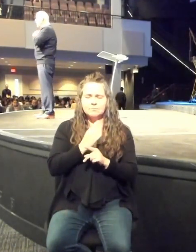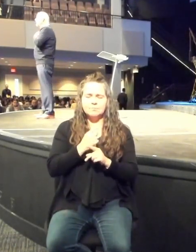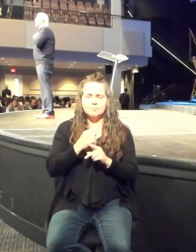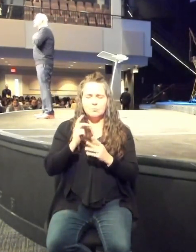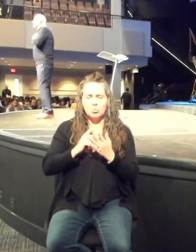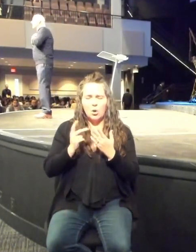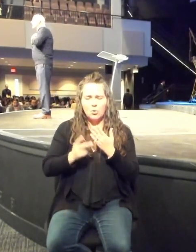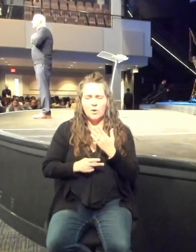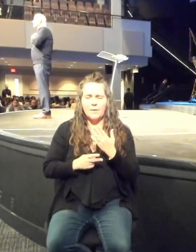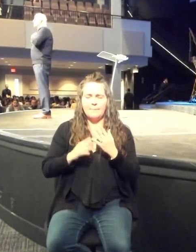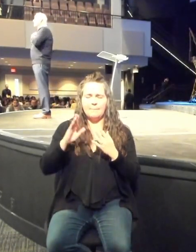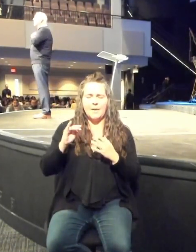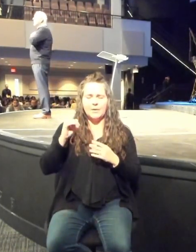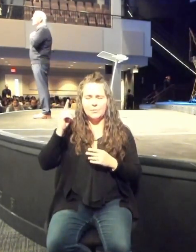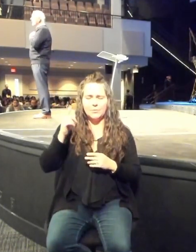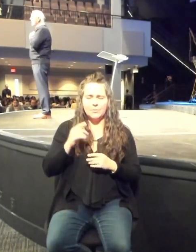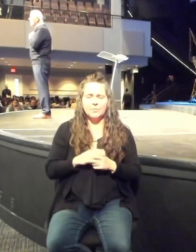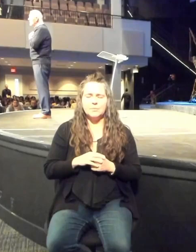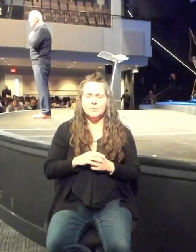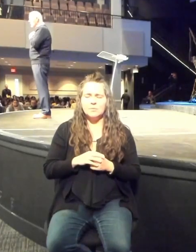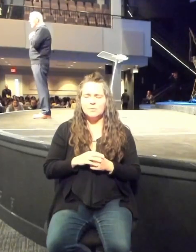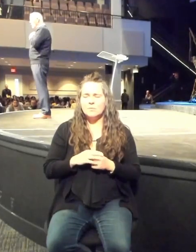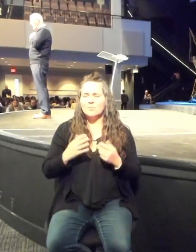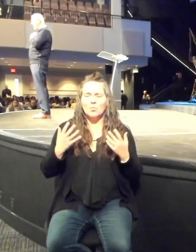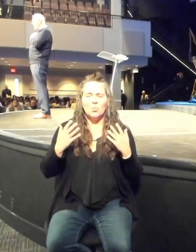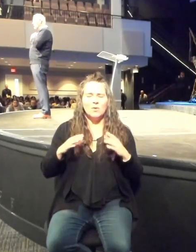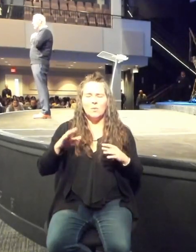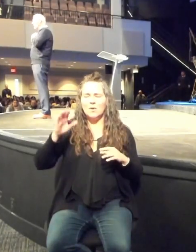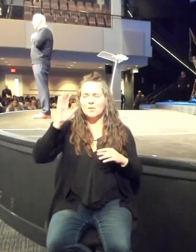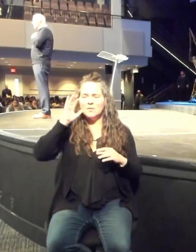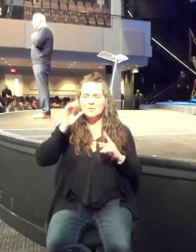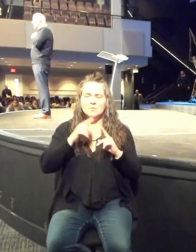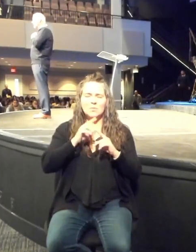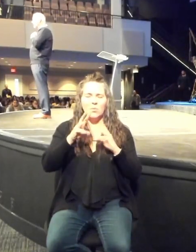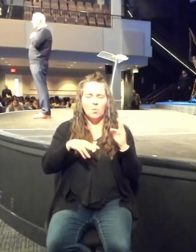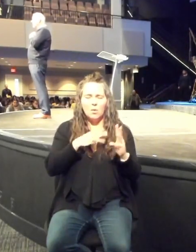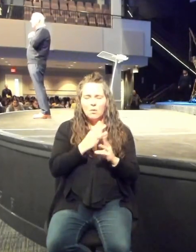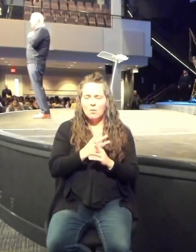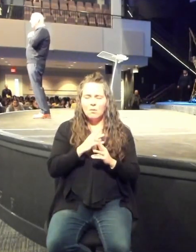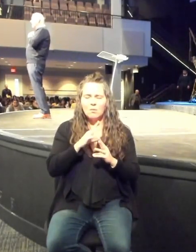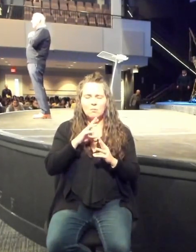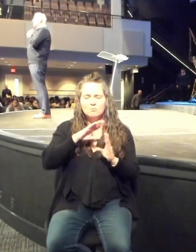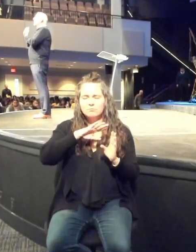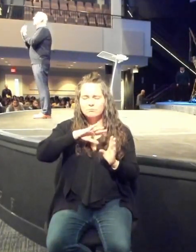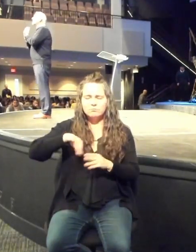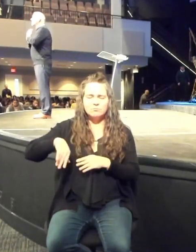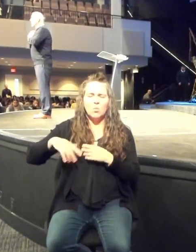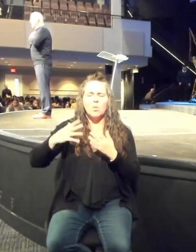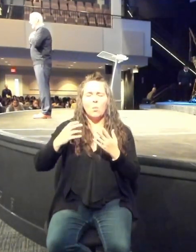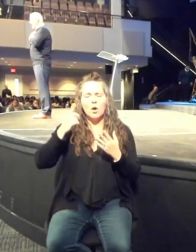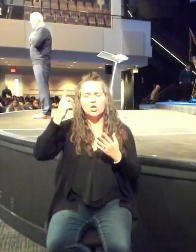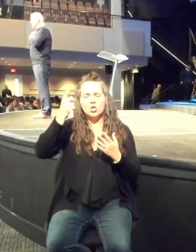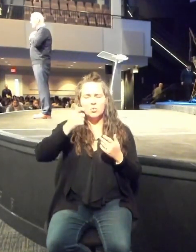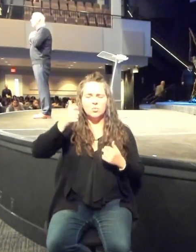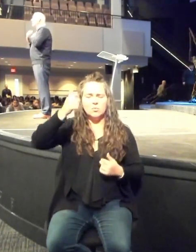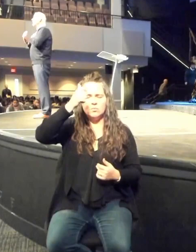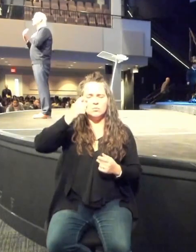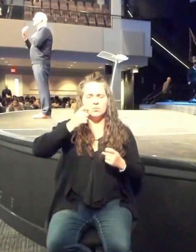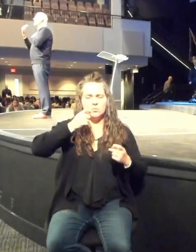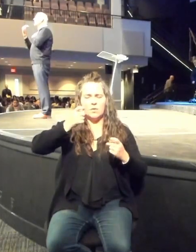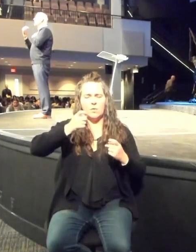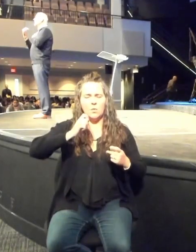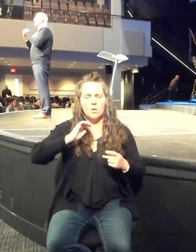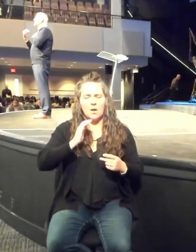by the working of your spirit. We don't want to take our cues from the world around us. We want you to be the authority of our lives, and we want